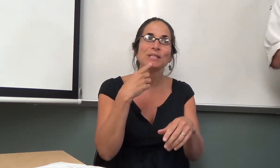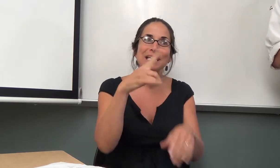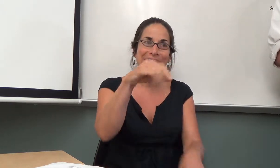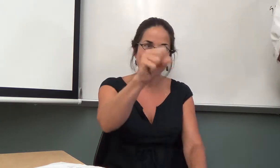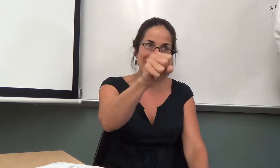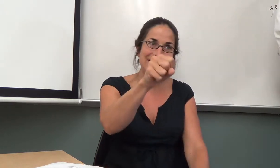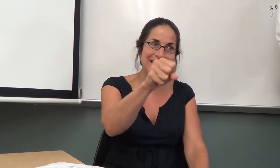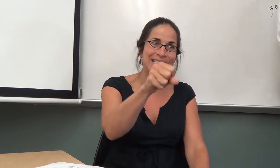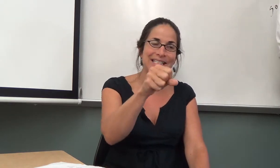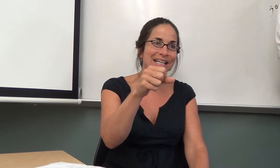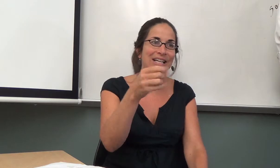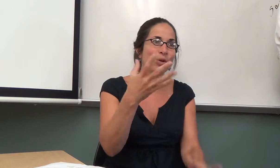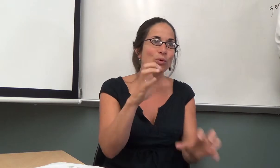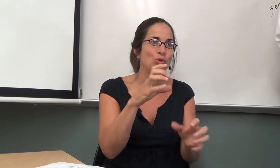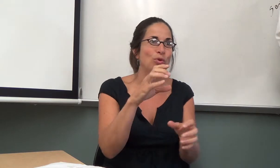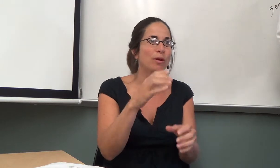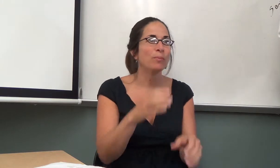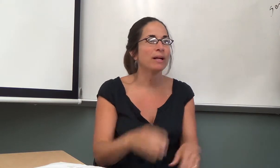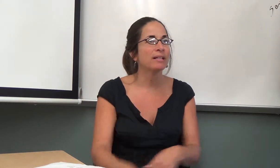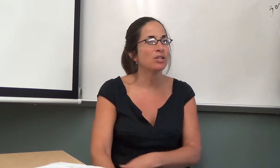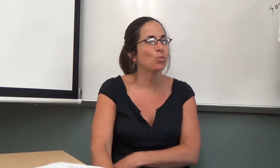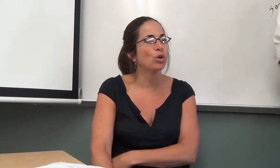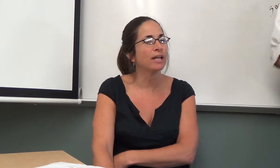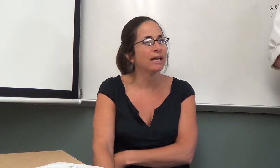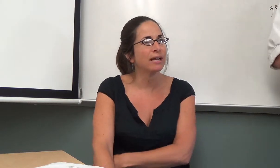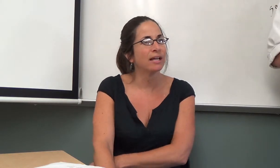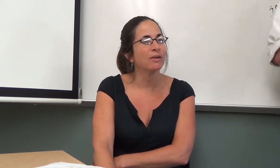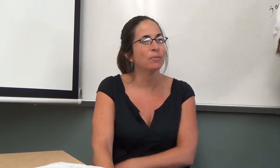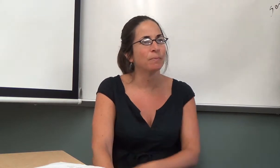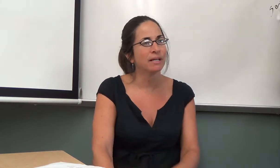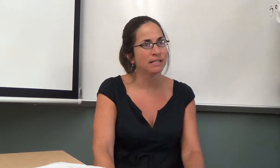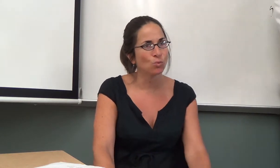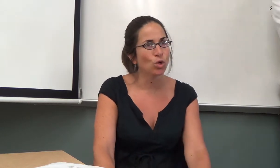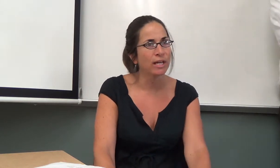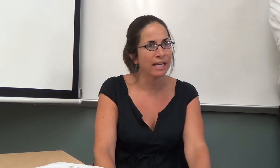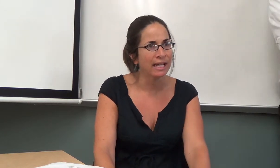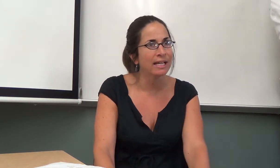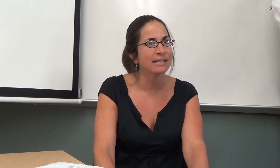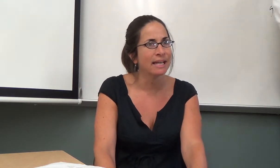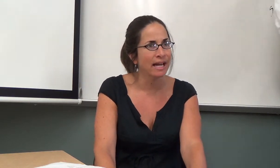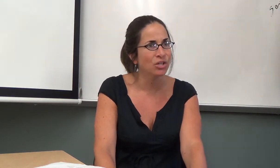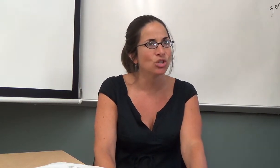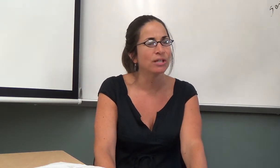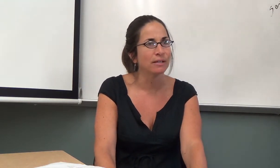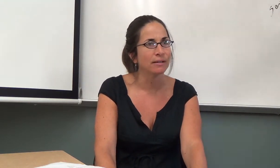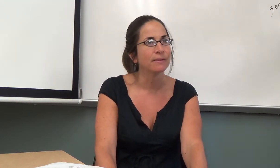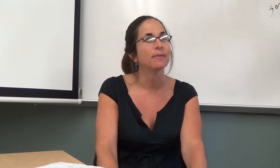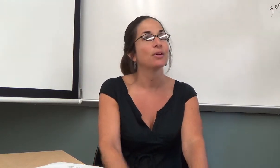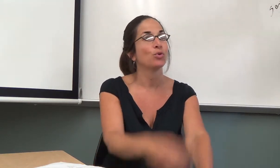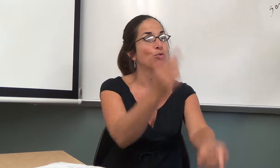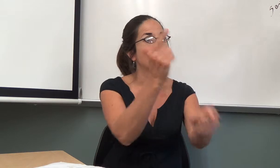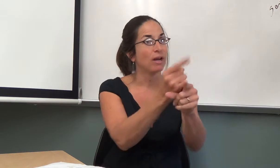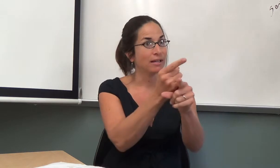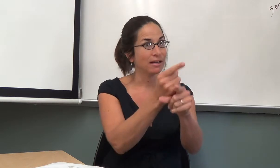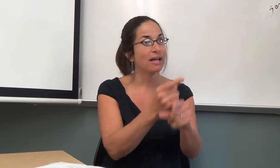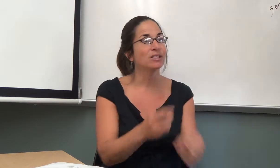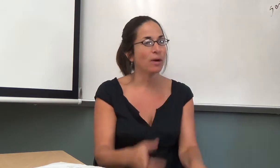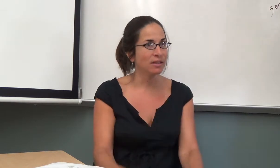I don't want to confuse you. I just want you to read. Because they're working, because it's working, it's an action. Good. So that's